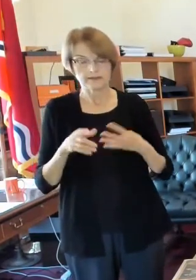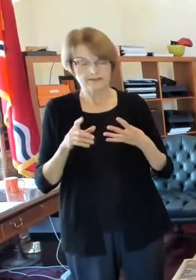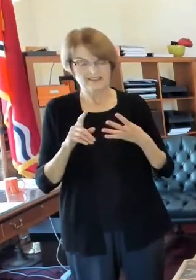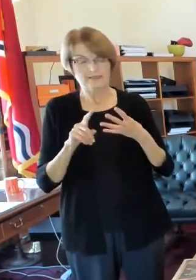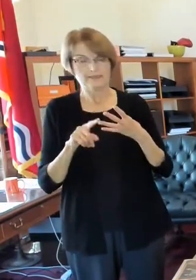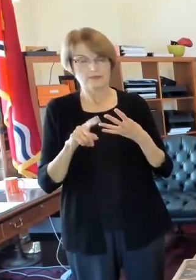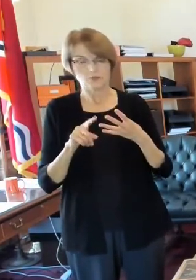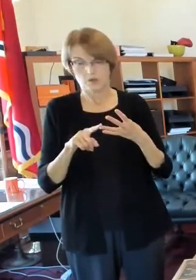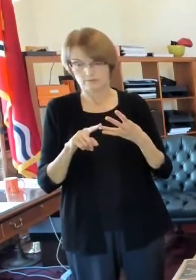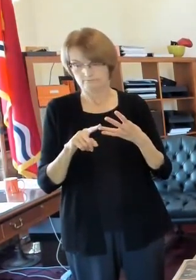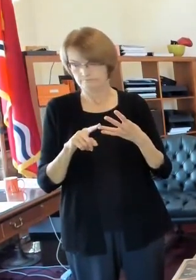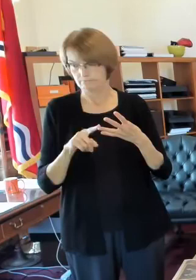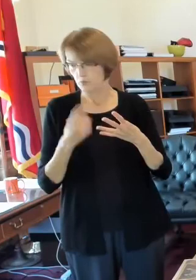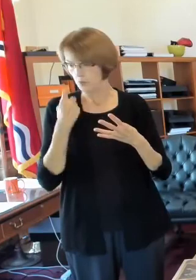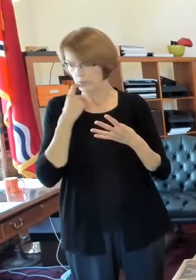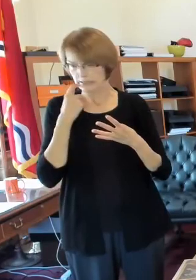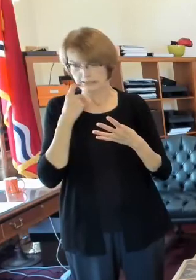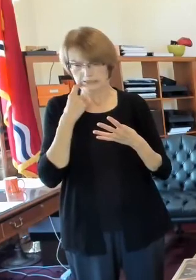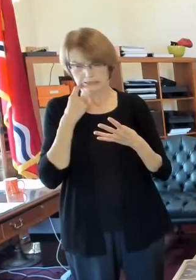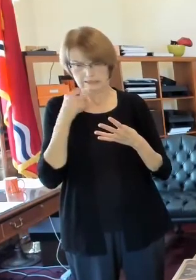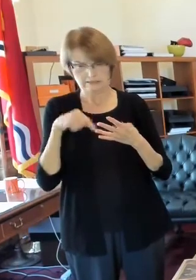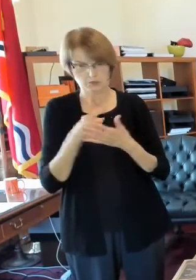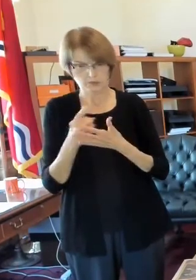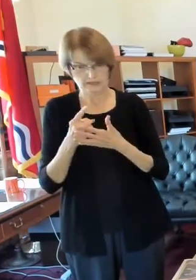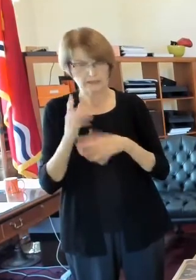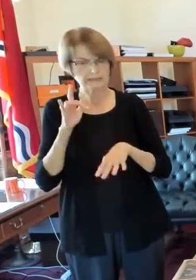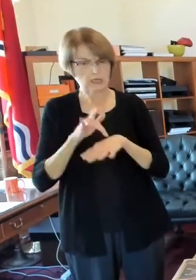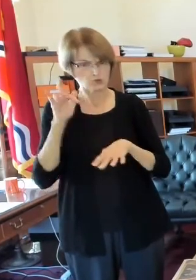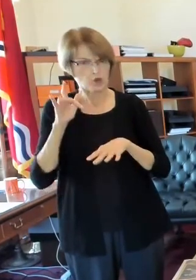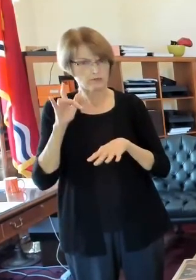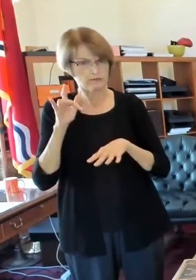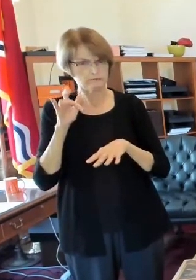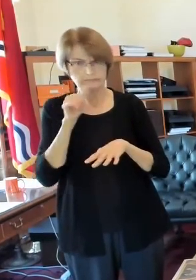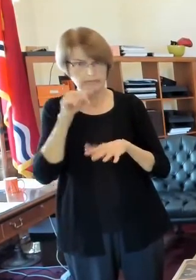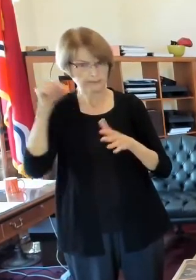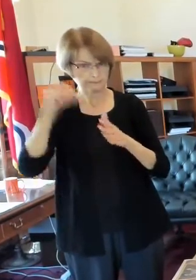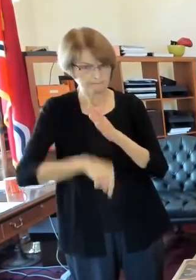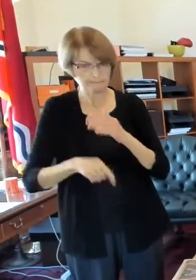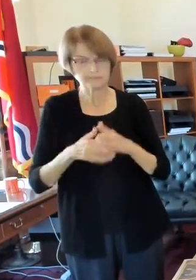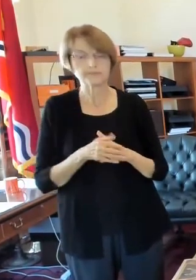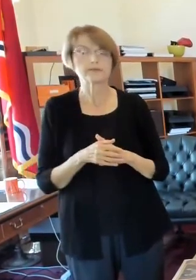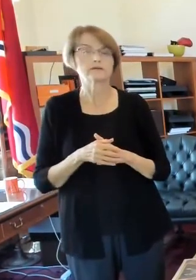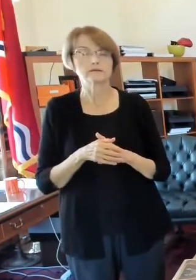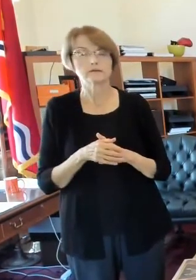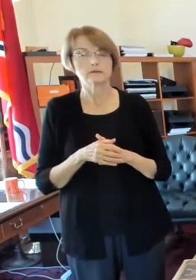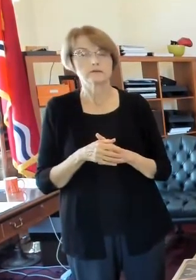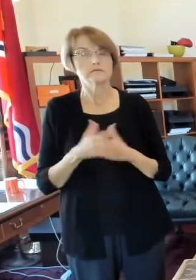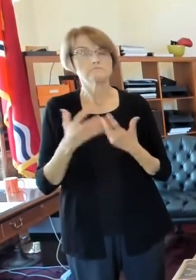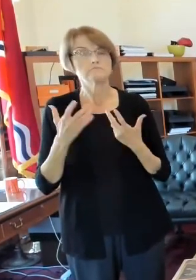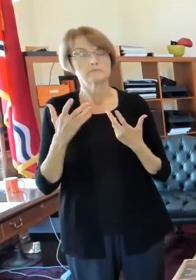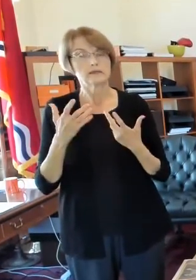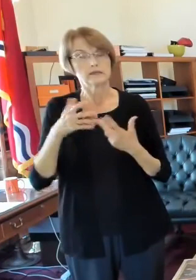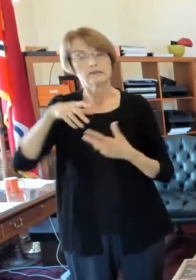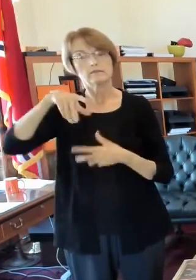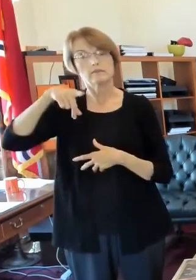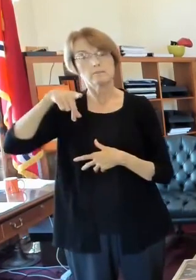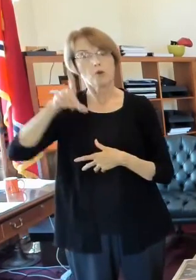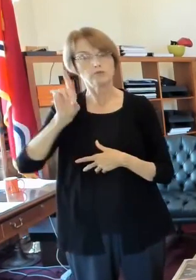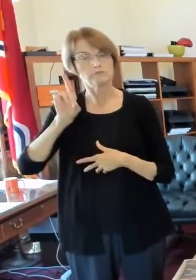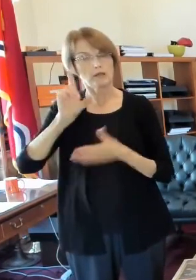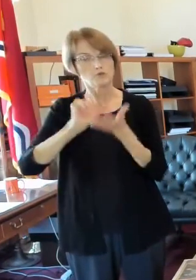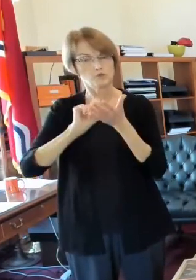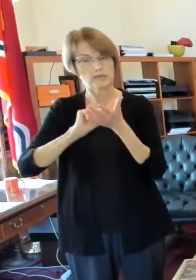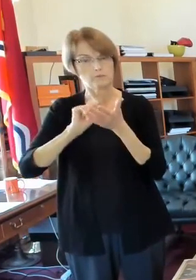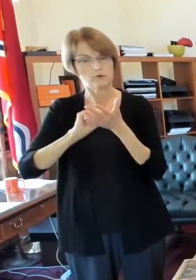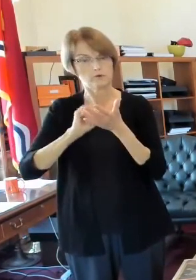this one other day, I think this week, and that is, you may have seen in the Post-Dispatch just a few